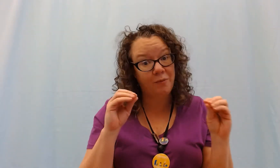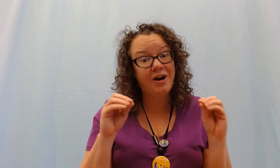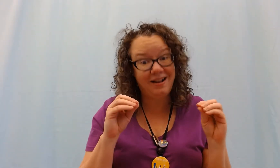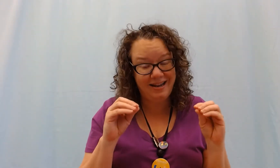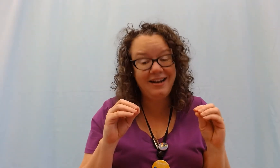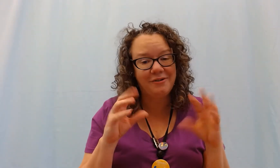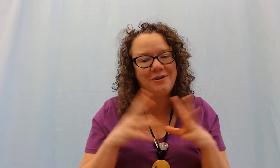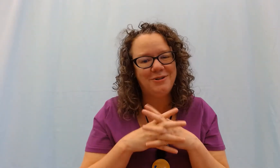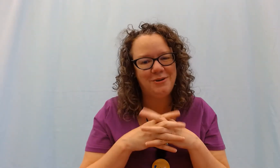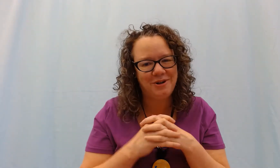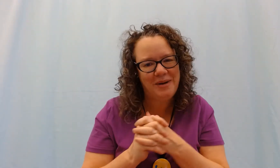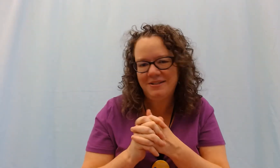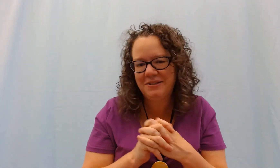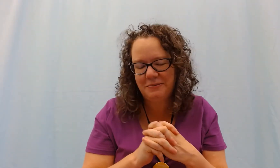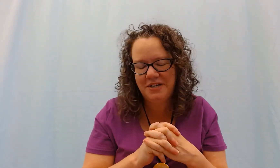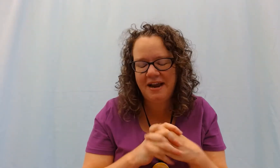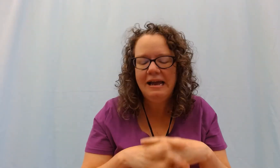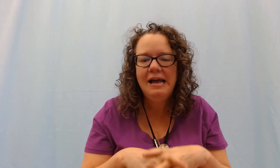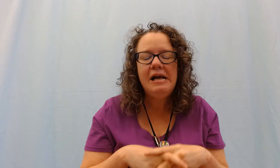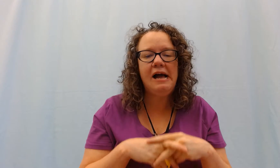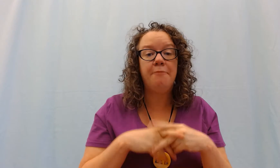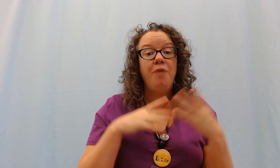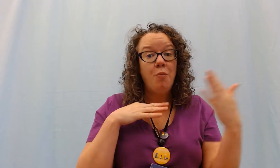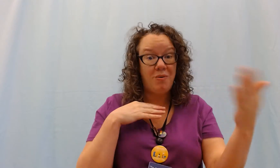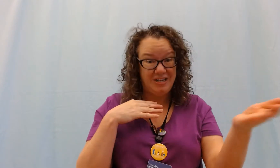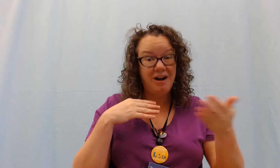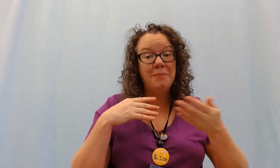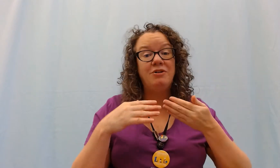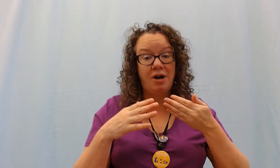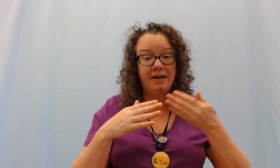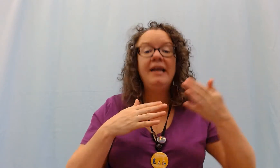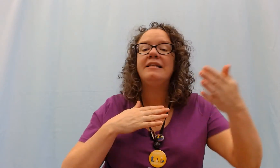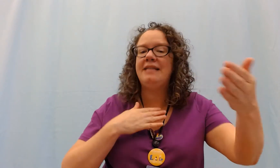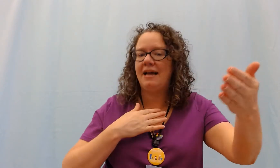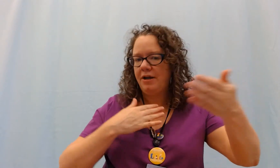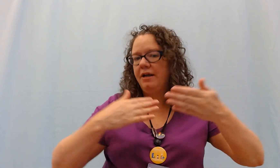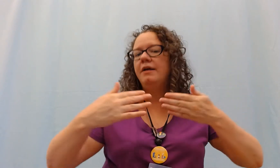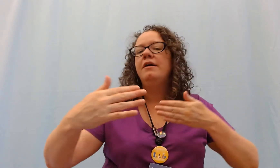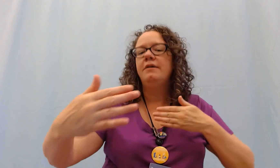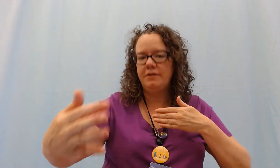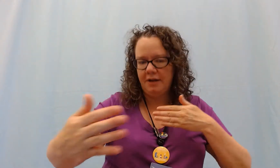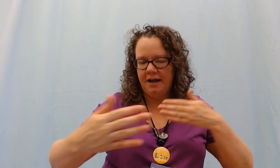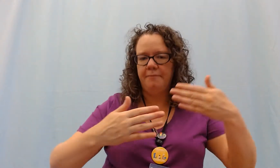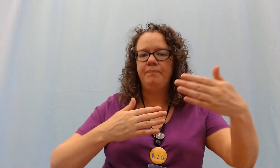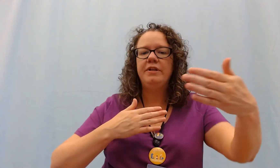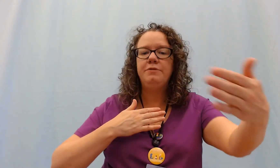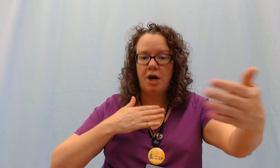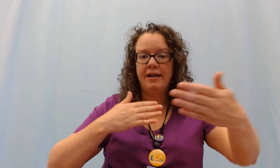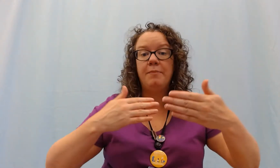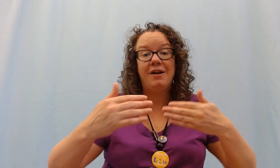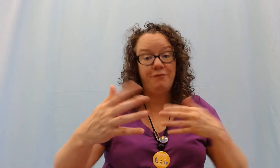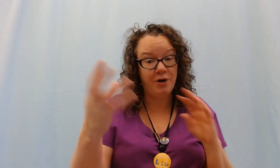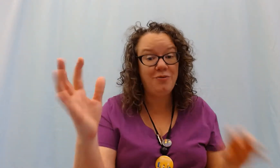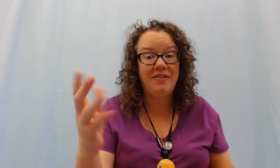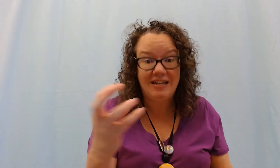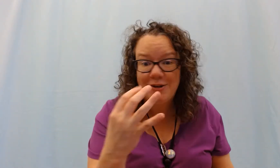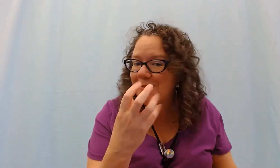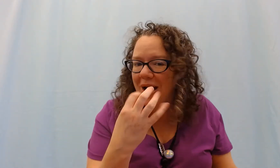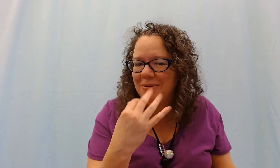we're gonna need in order to hold our pencils someday. When we talk about talking, it's that talking back and forth. When they start babbling